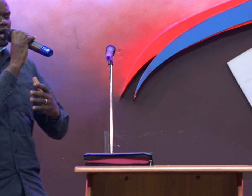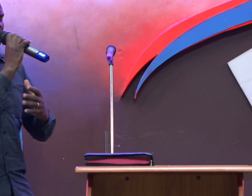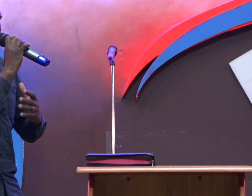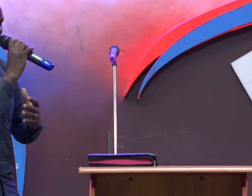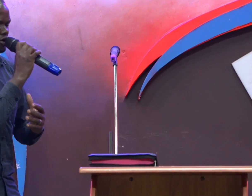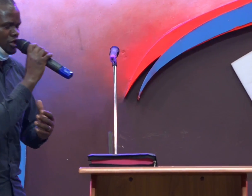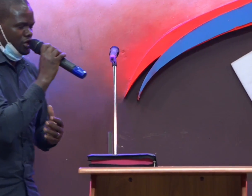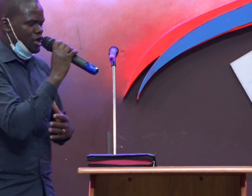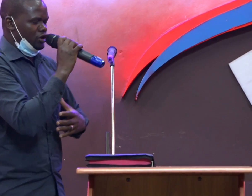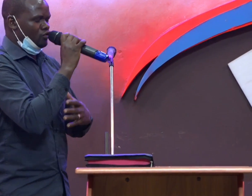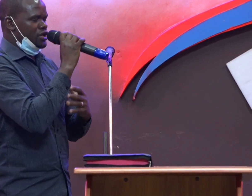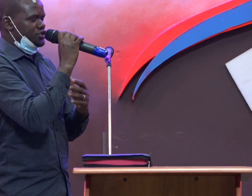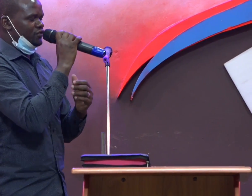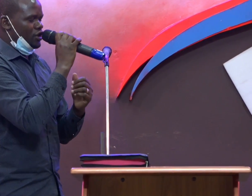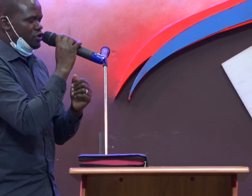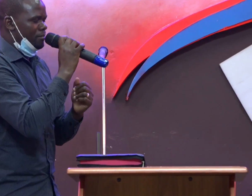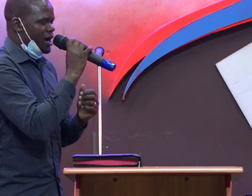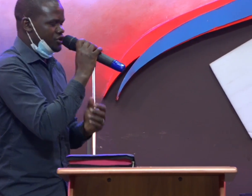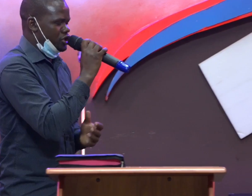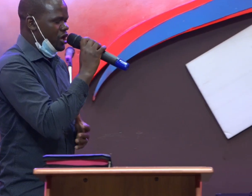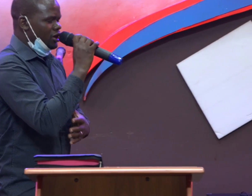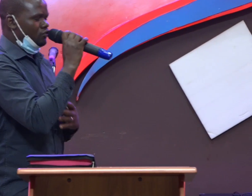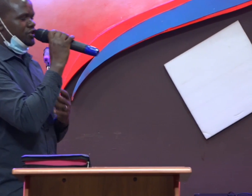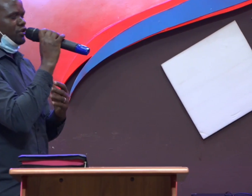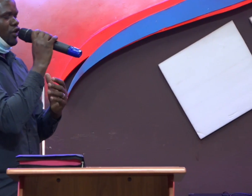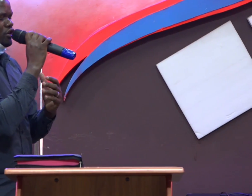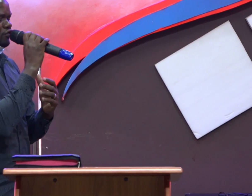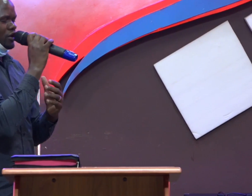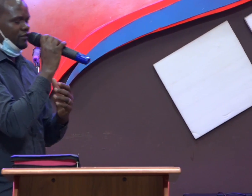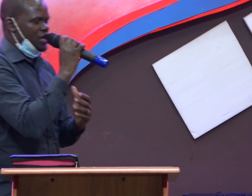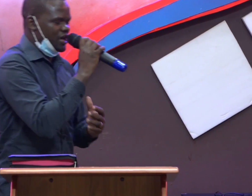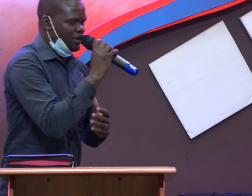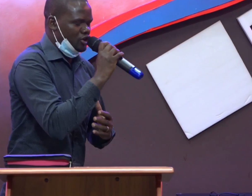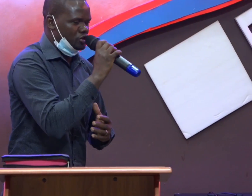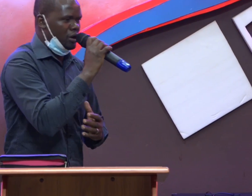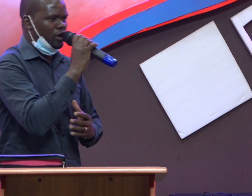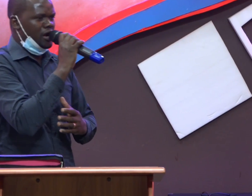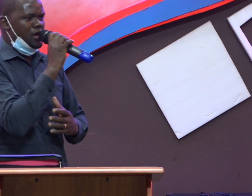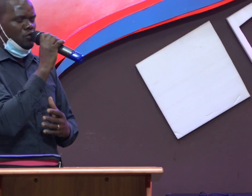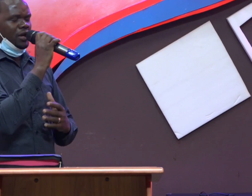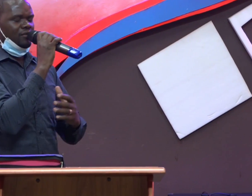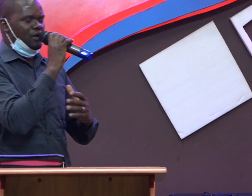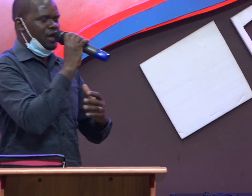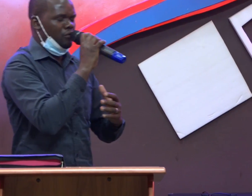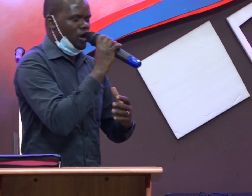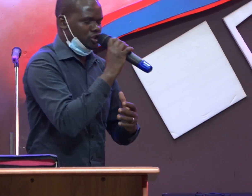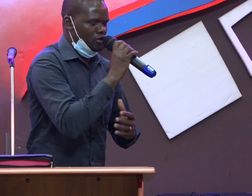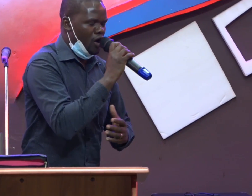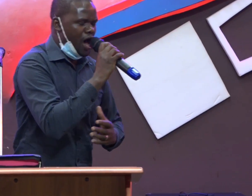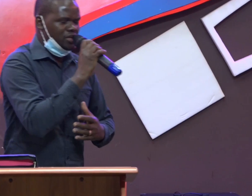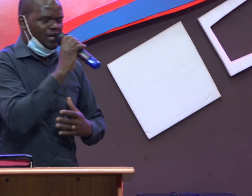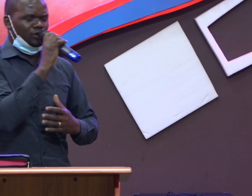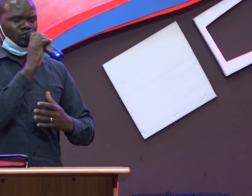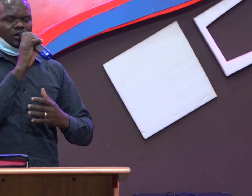why we come before your knees, requesting for your mercy, requesting for your forgiveness, heavenly King of glory. Wherever we have walked